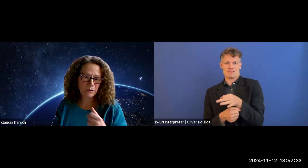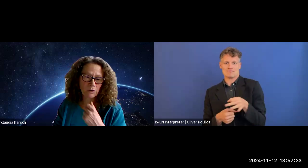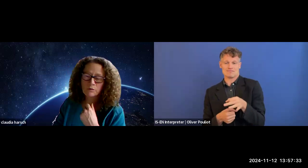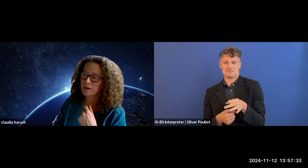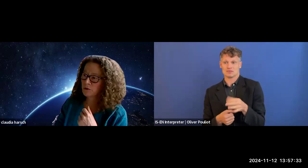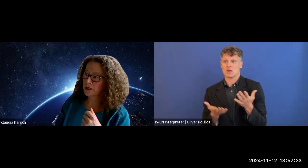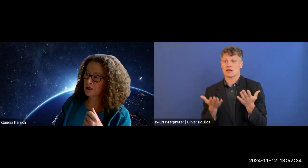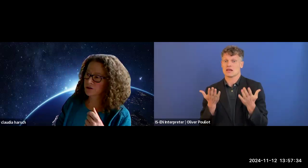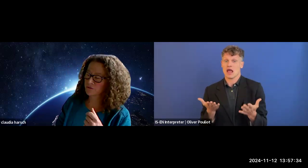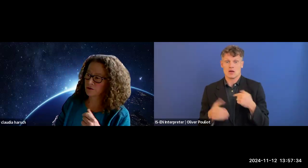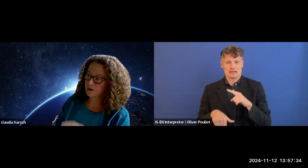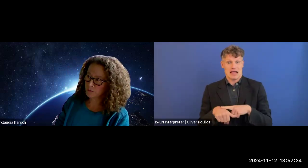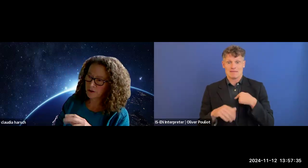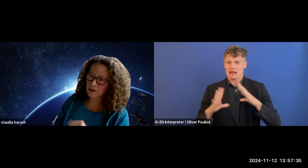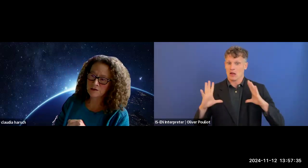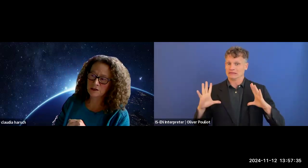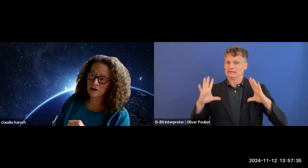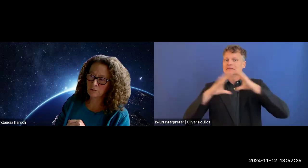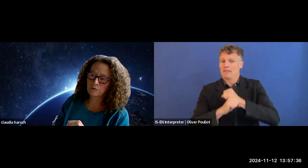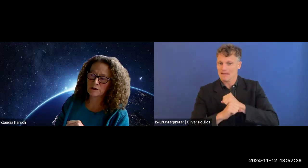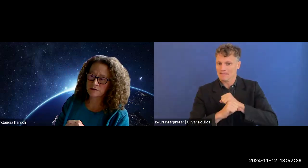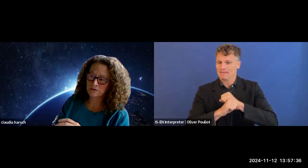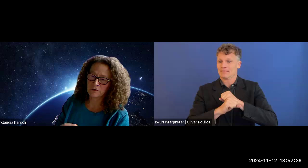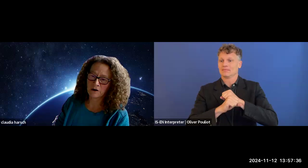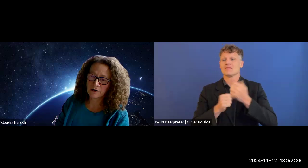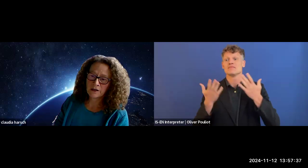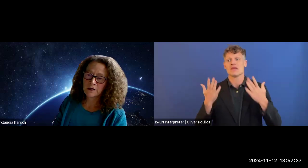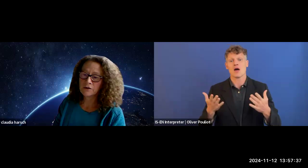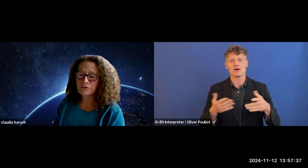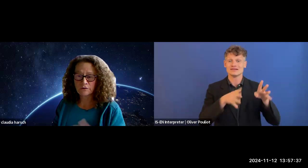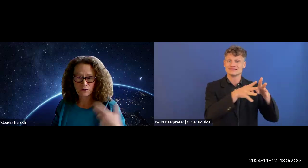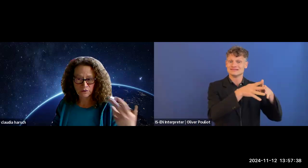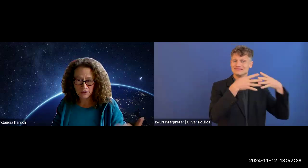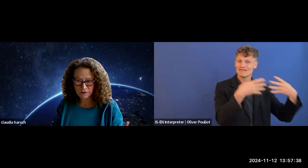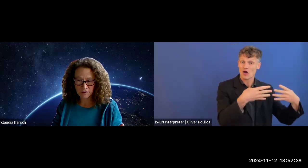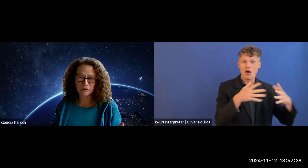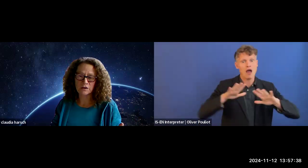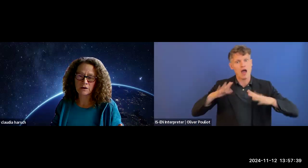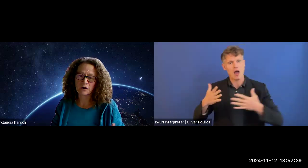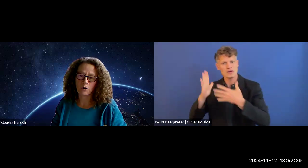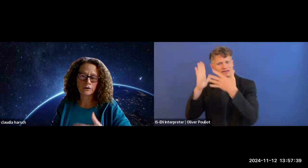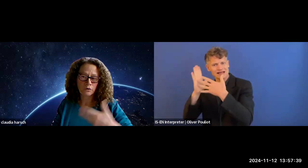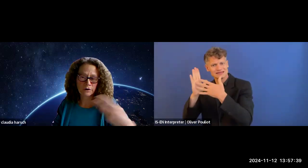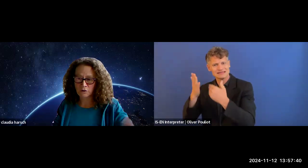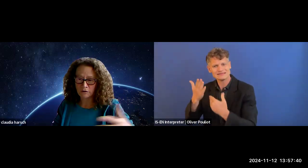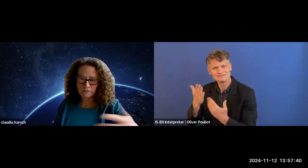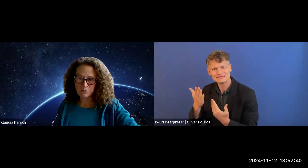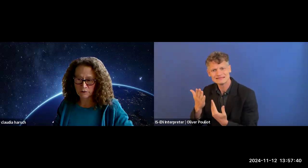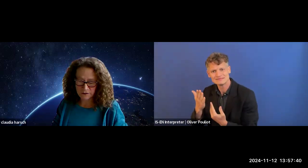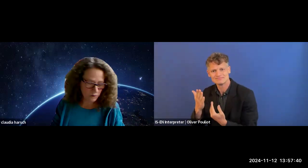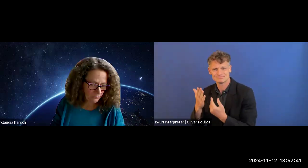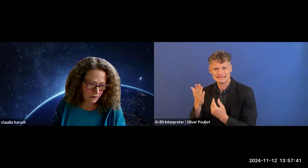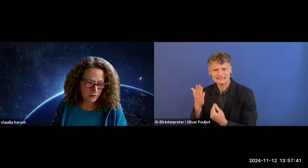like to sum up with implications for developing tests in alignment with the CFR. If you ever conduct such an endeavor, or you are the